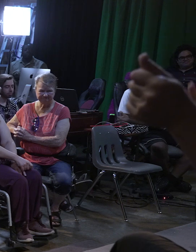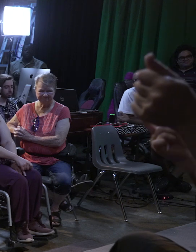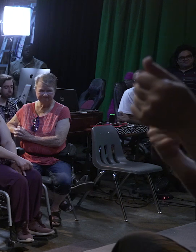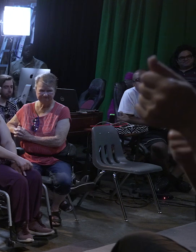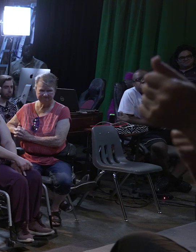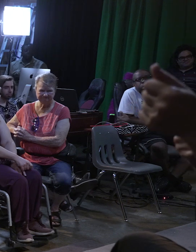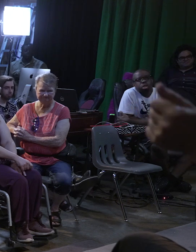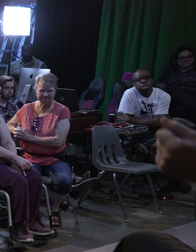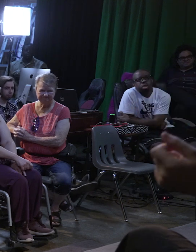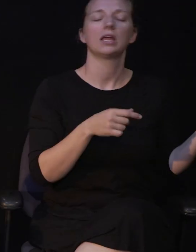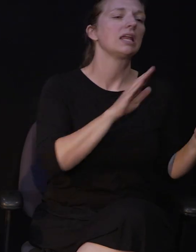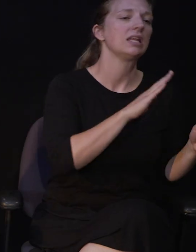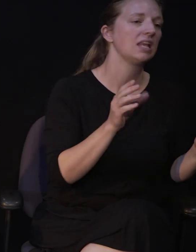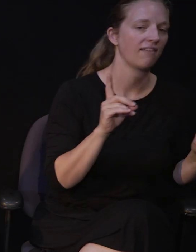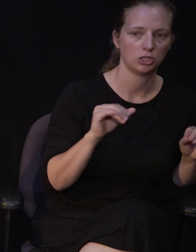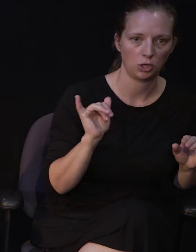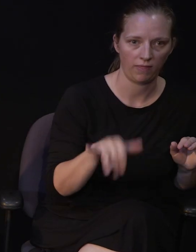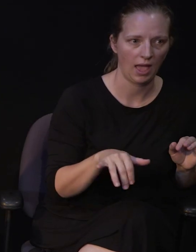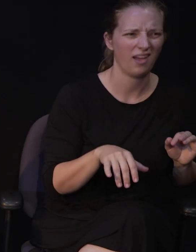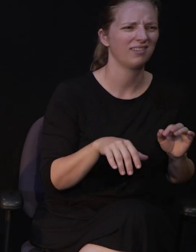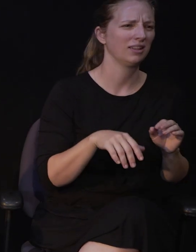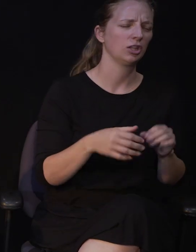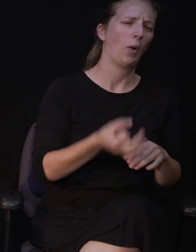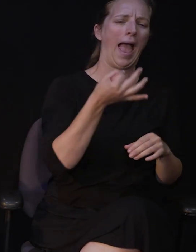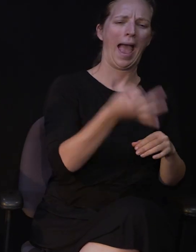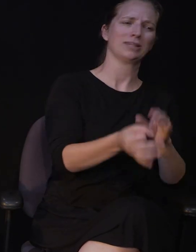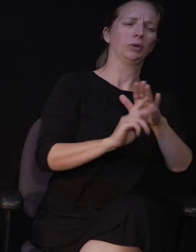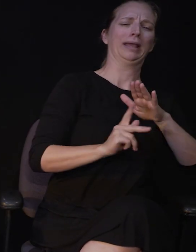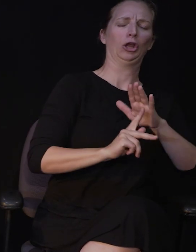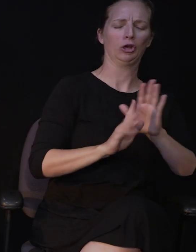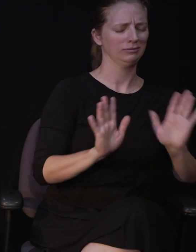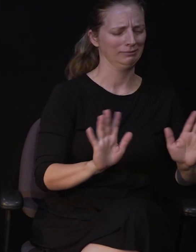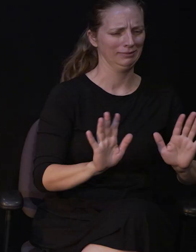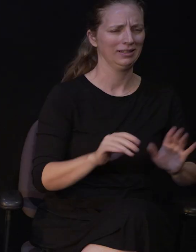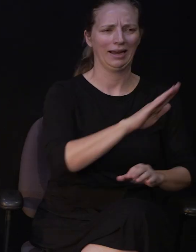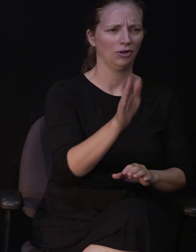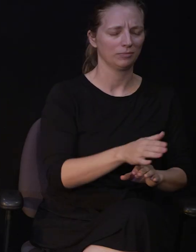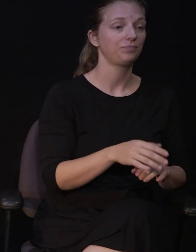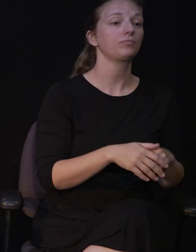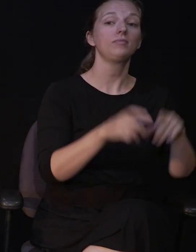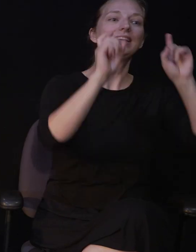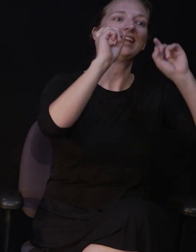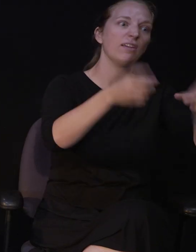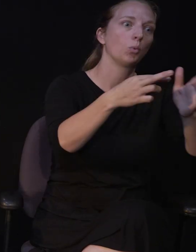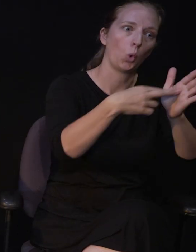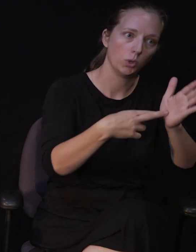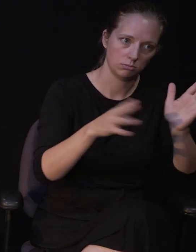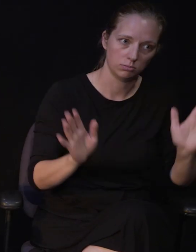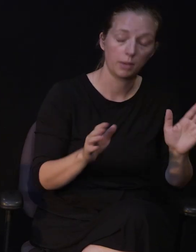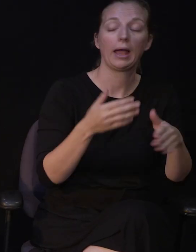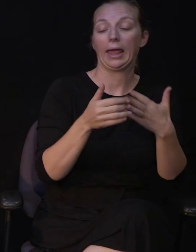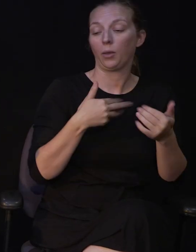try to guess. You never do that. Never leave it open for little asshole kindergarten people to say stuff. You know what I mean? Give them rules first.